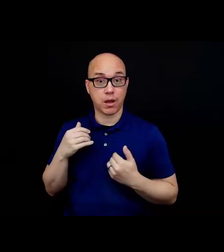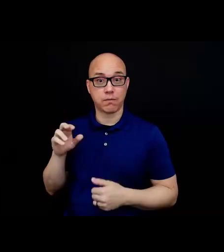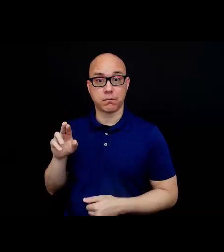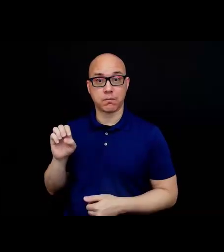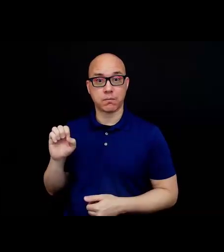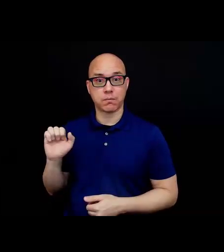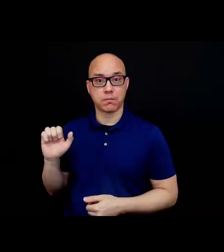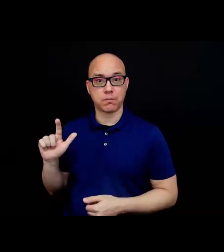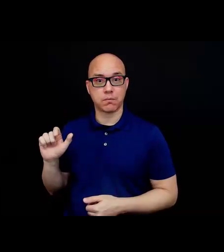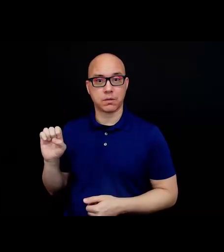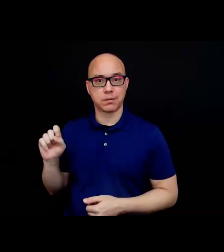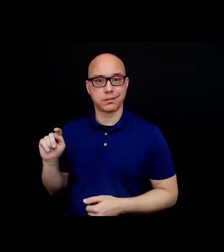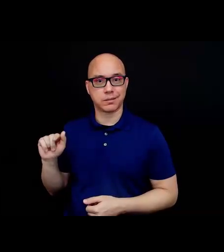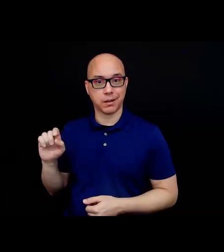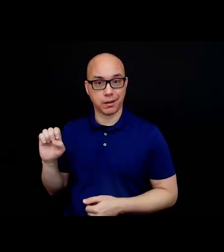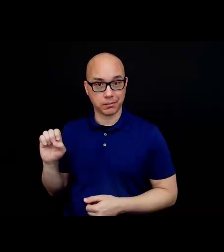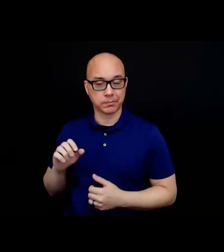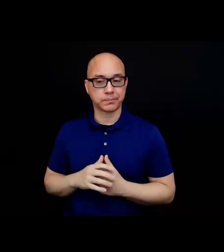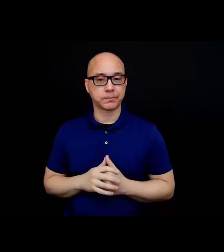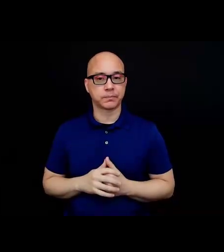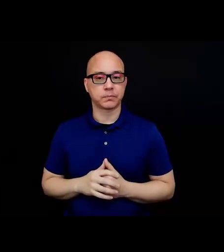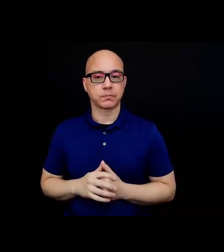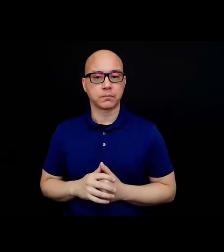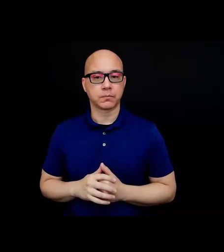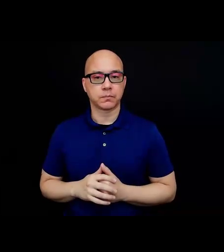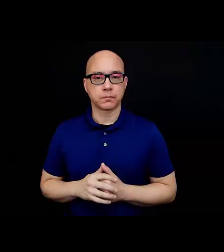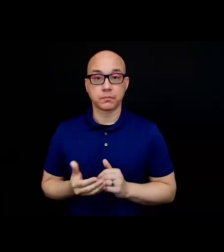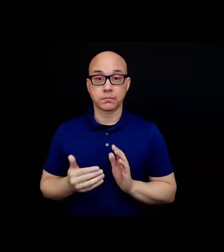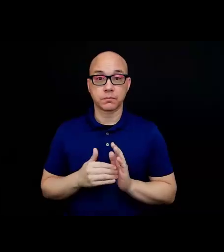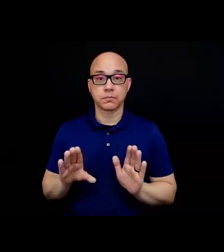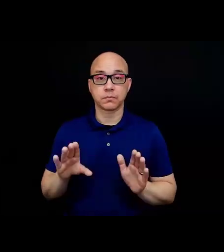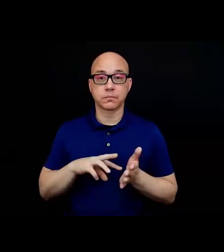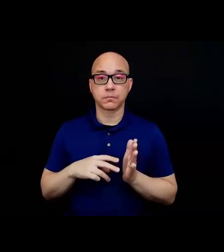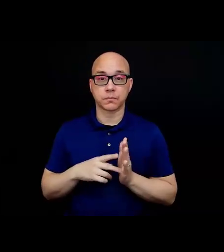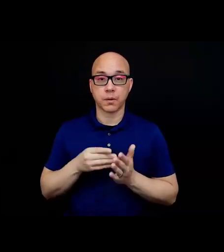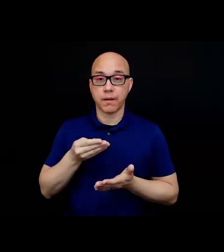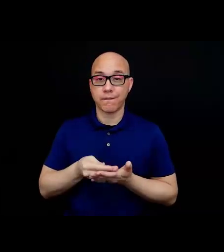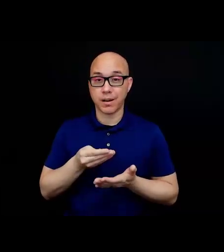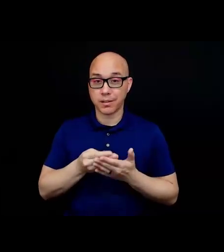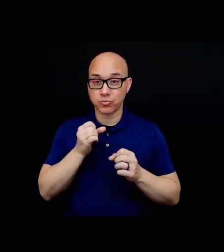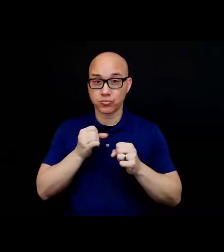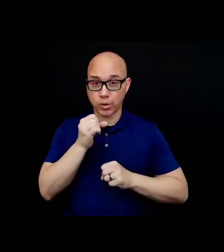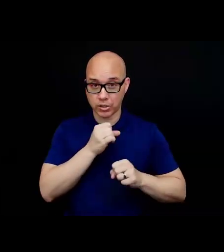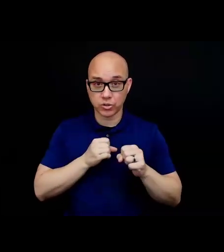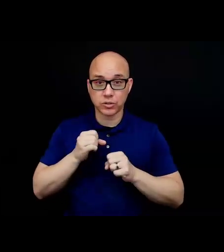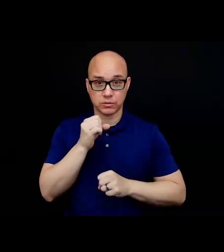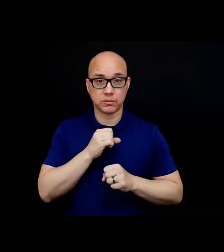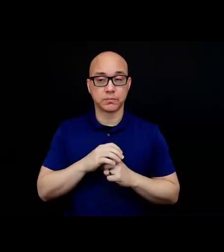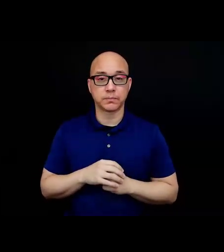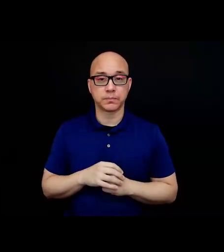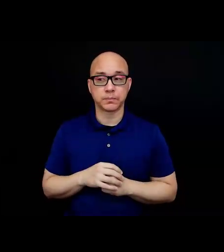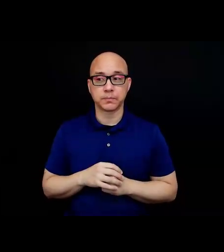on what you're looking to do. Again, we're talking funding strategies, and I want to talk